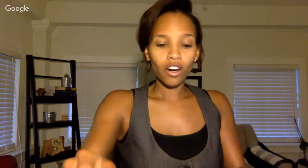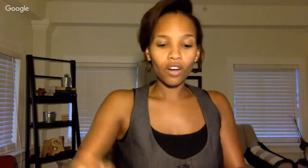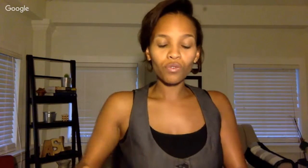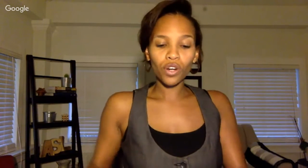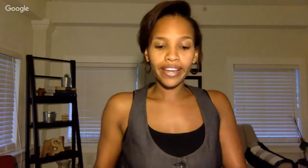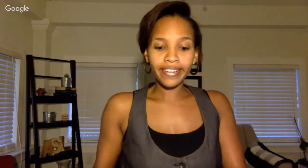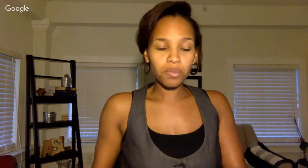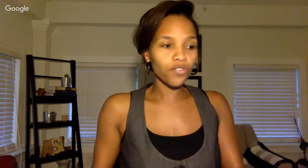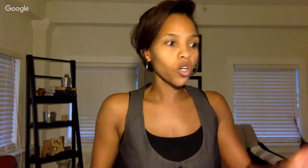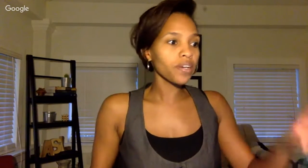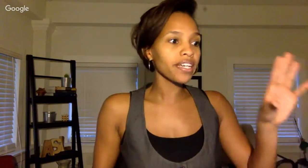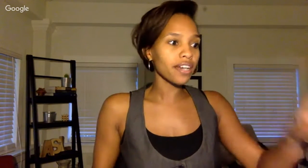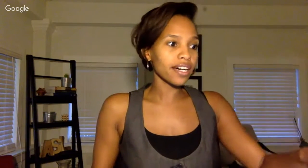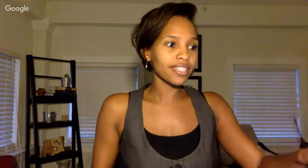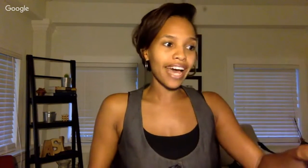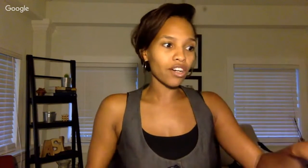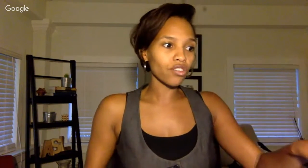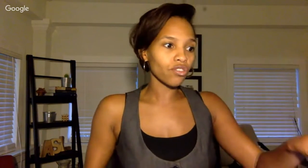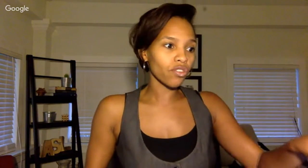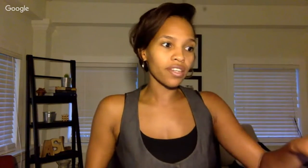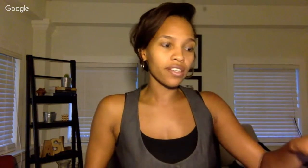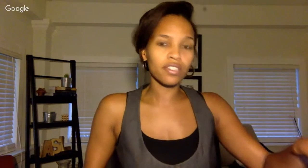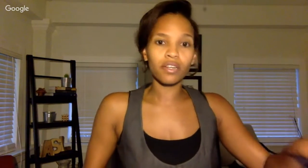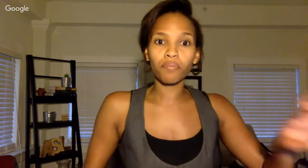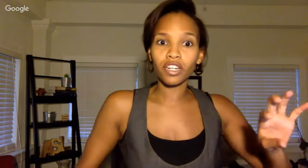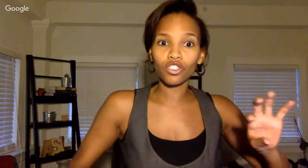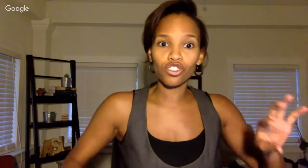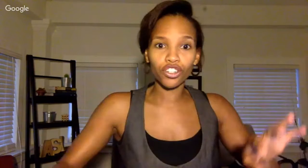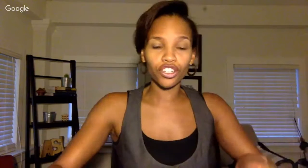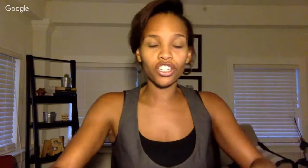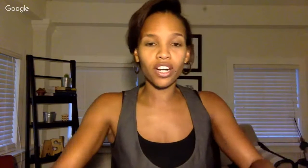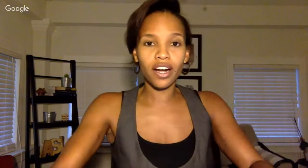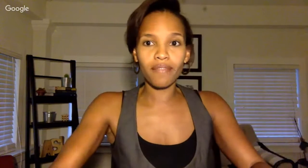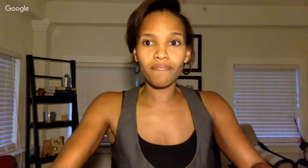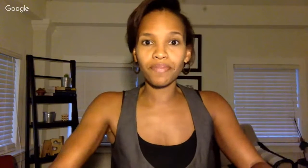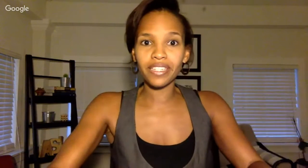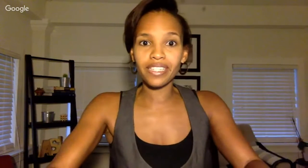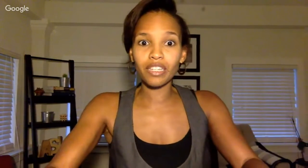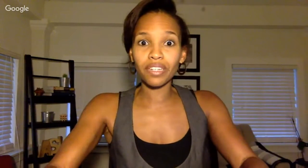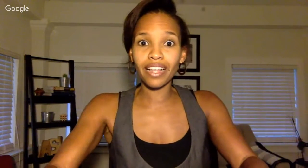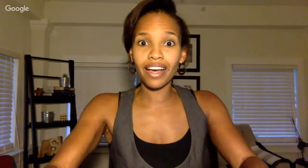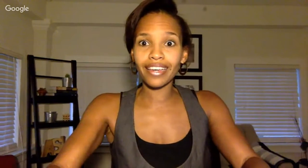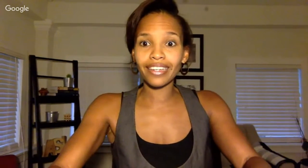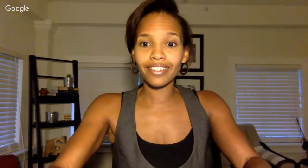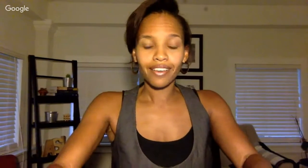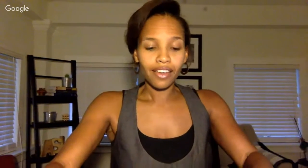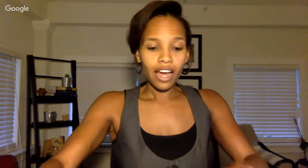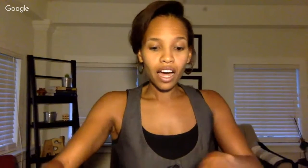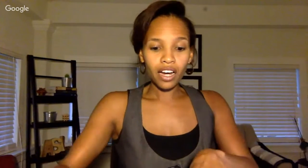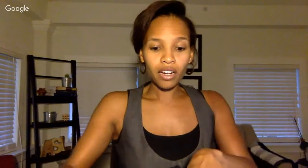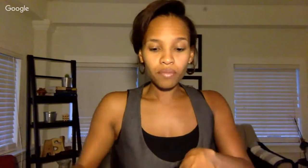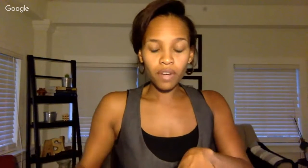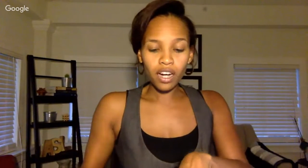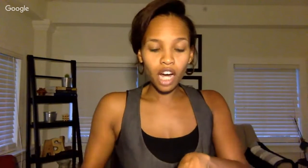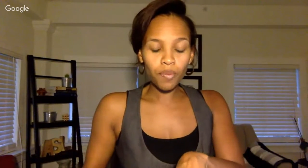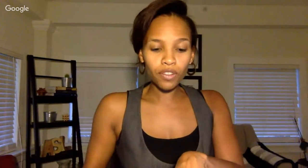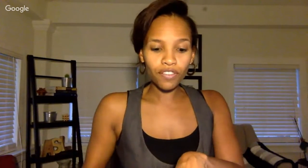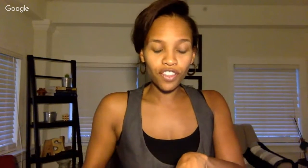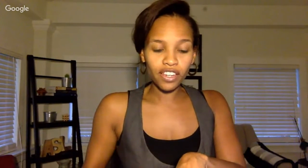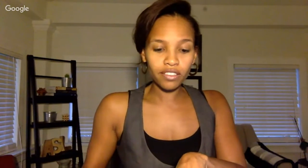All right, before we tackle this blood sugar stimuli, a couple of